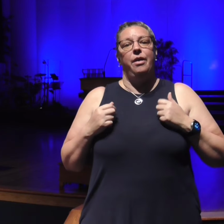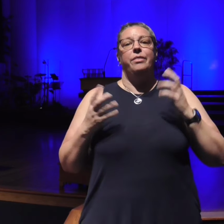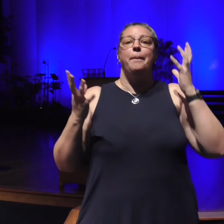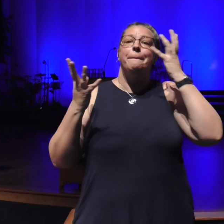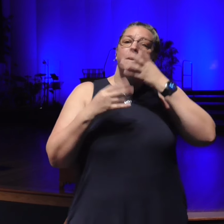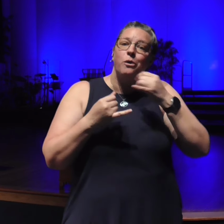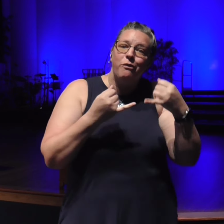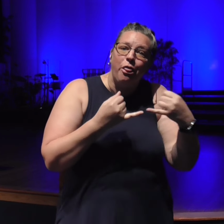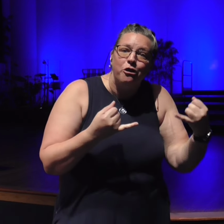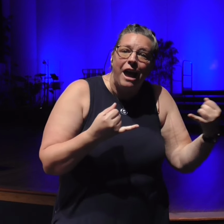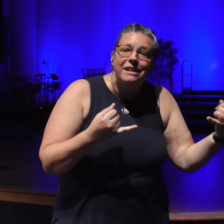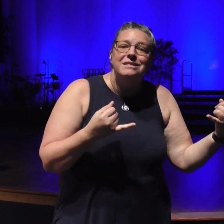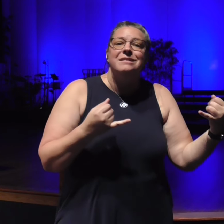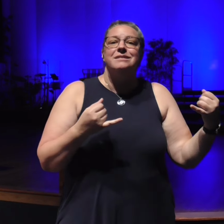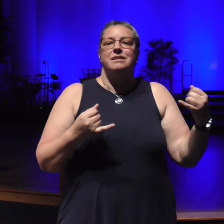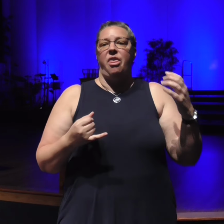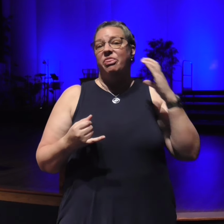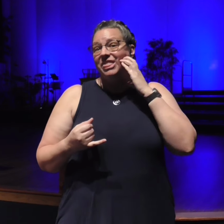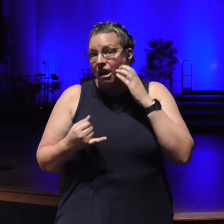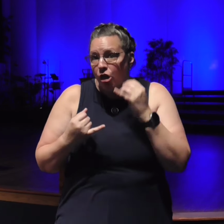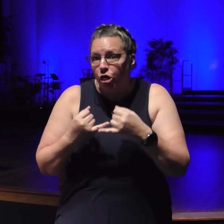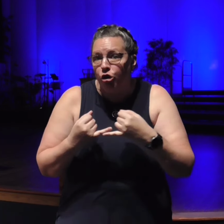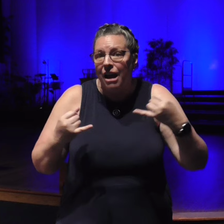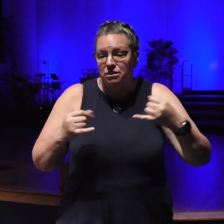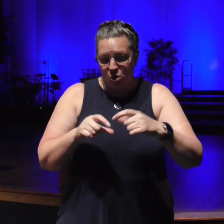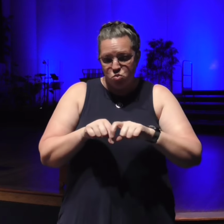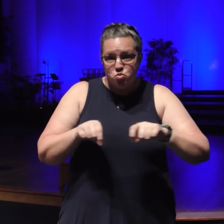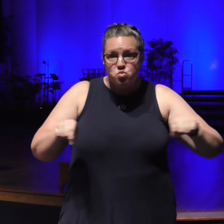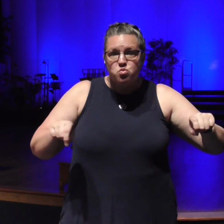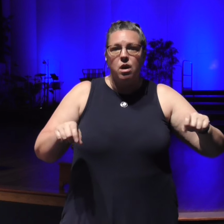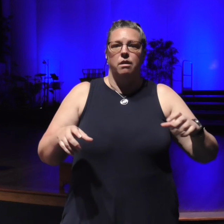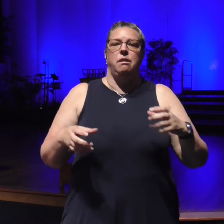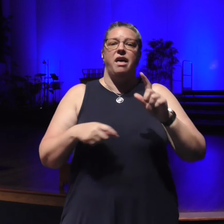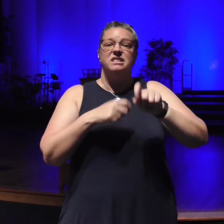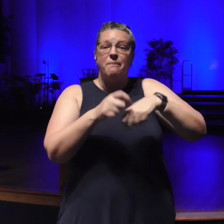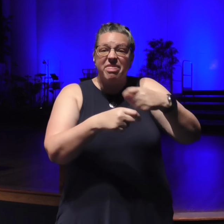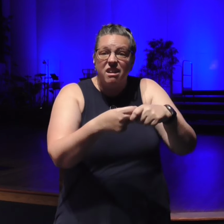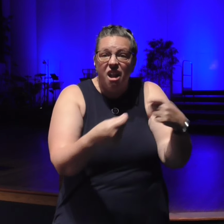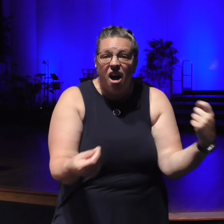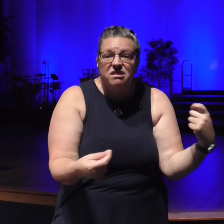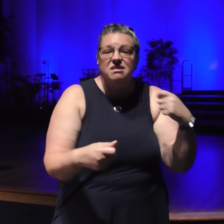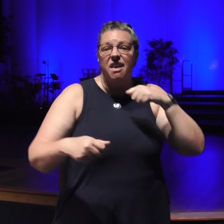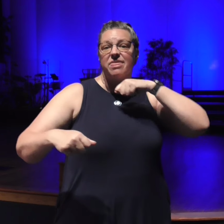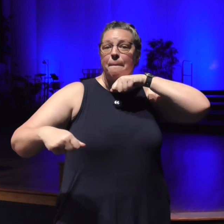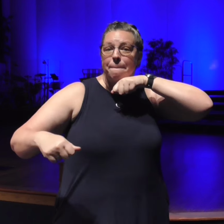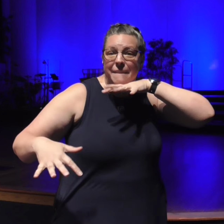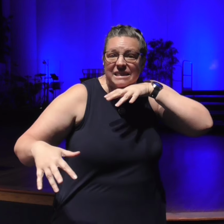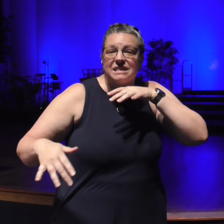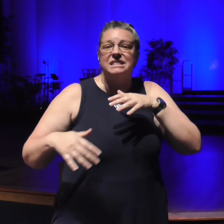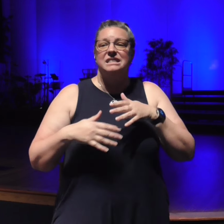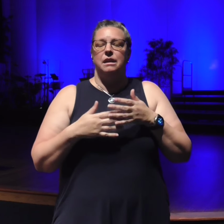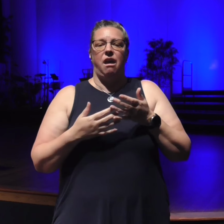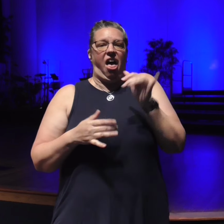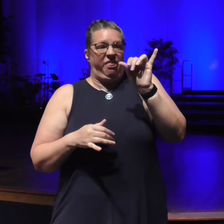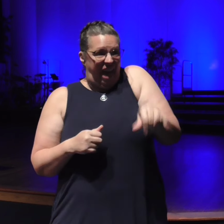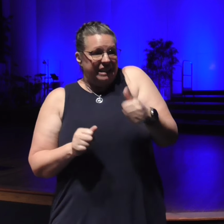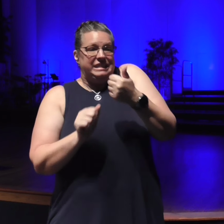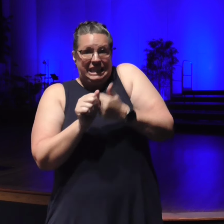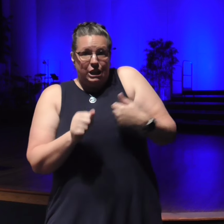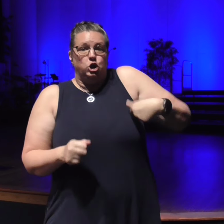threads, the thicker threads, the knots, some of the messiness, that's each one of